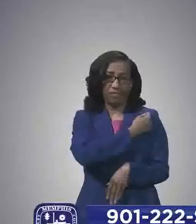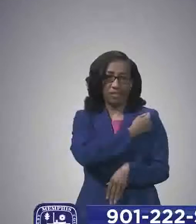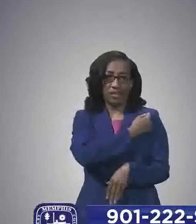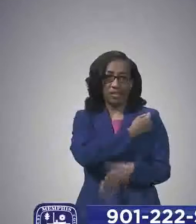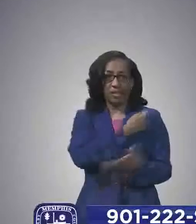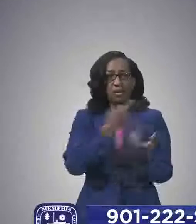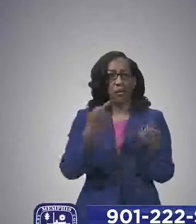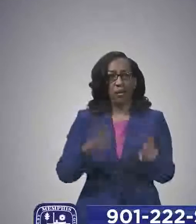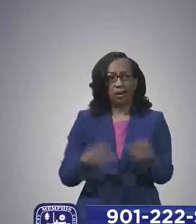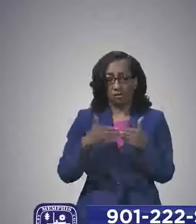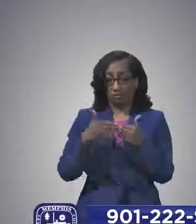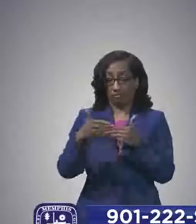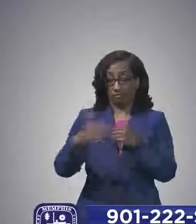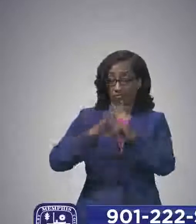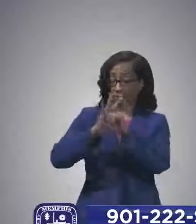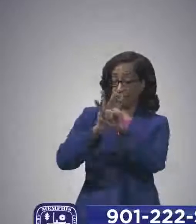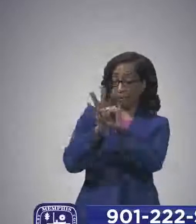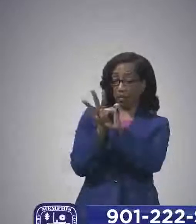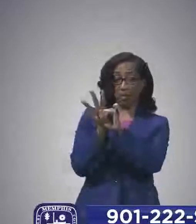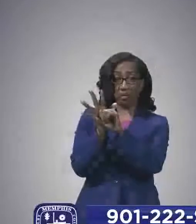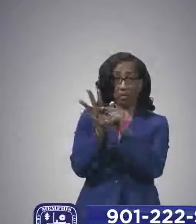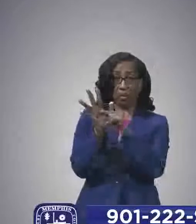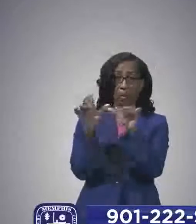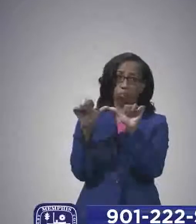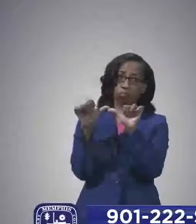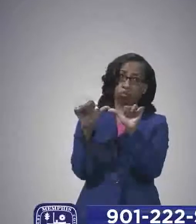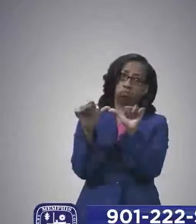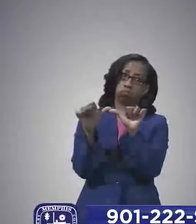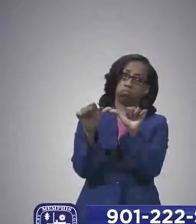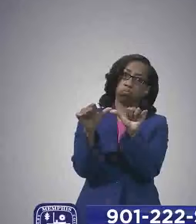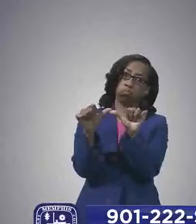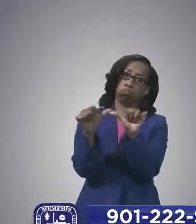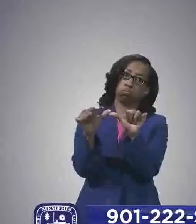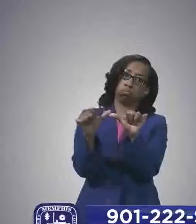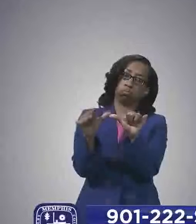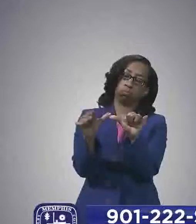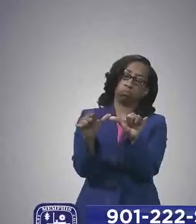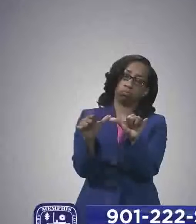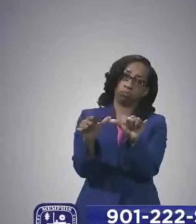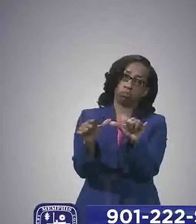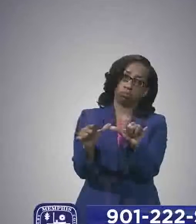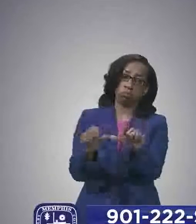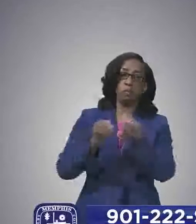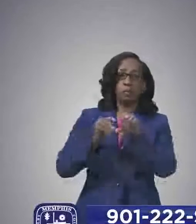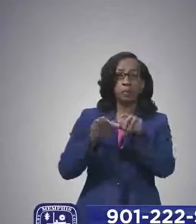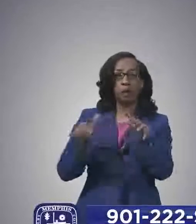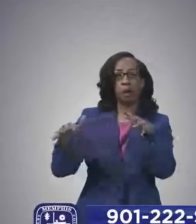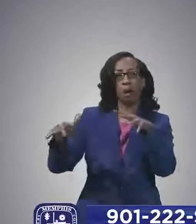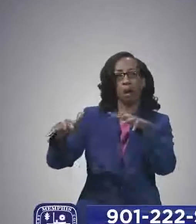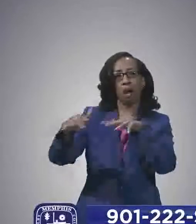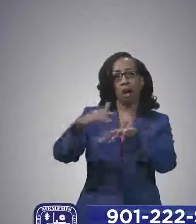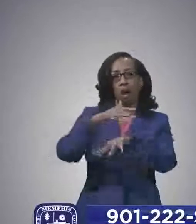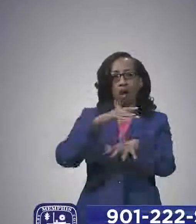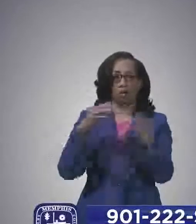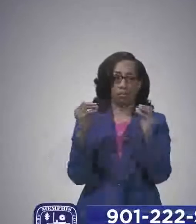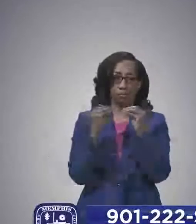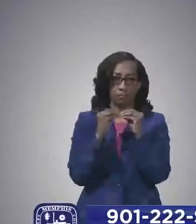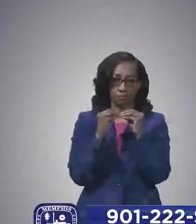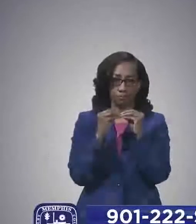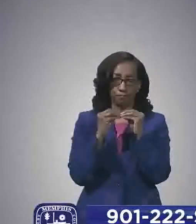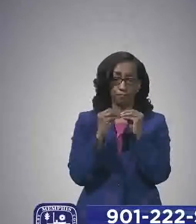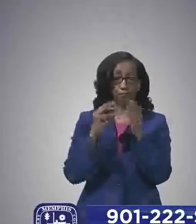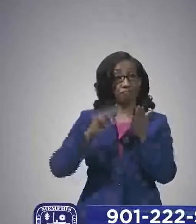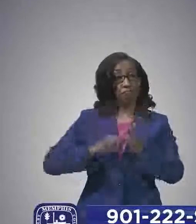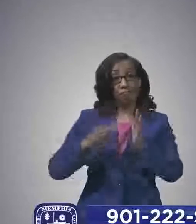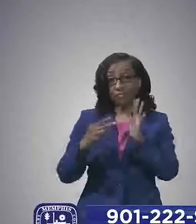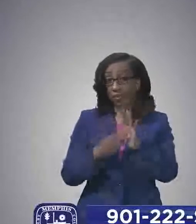allowed the virus to last and to circulate longer, which allows